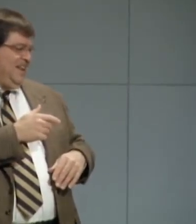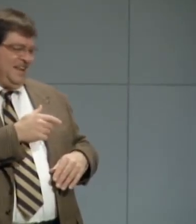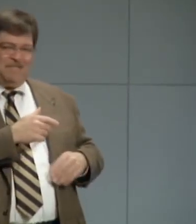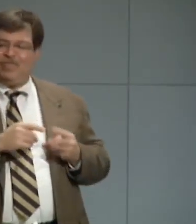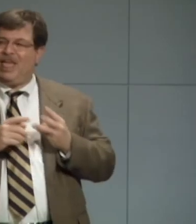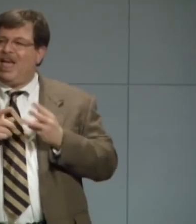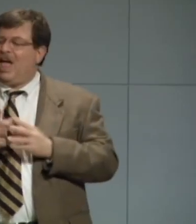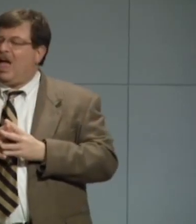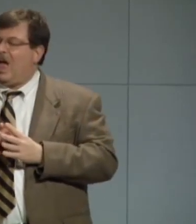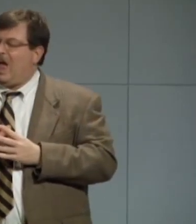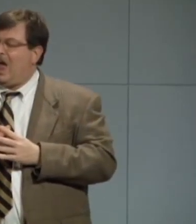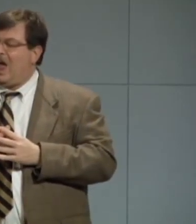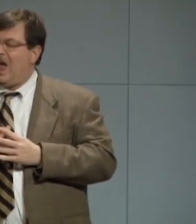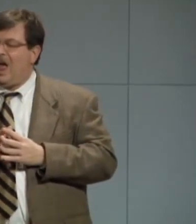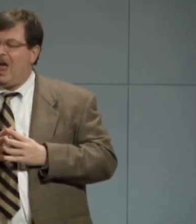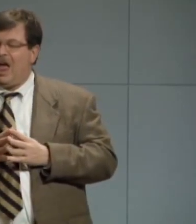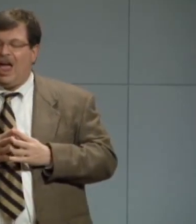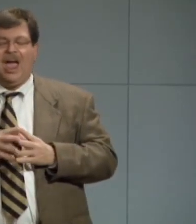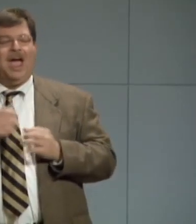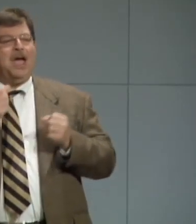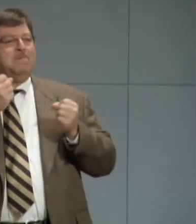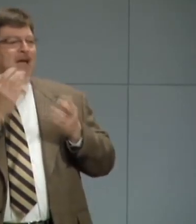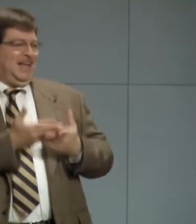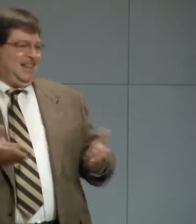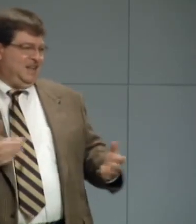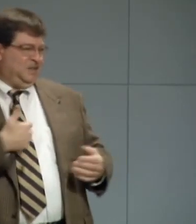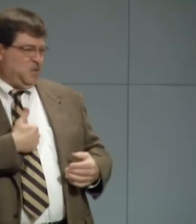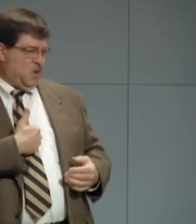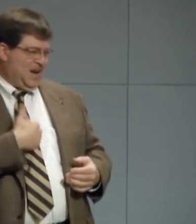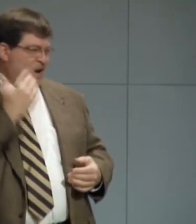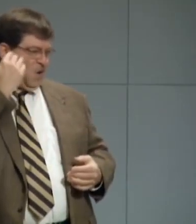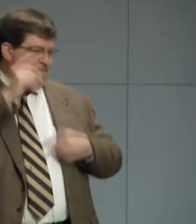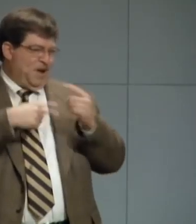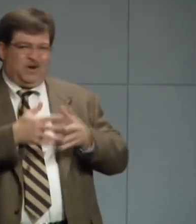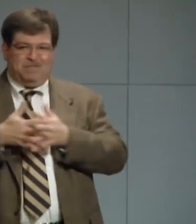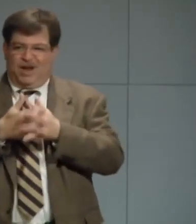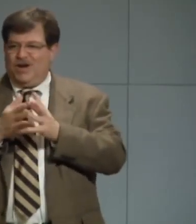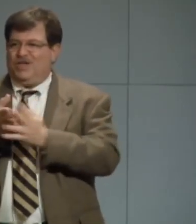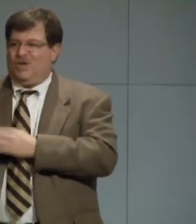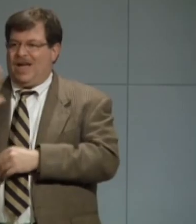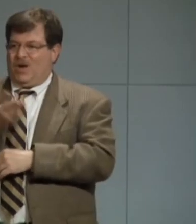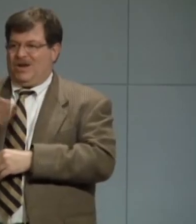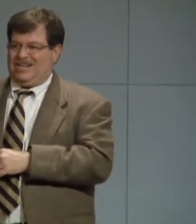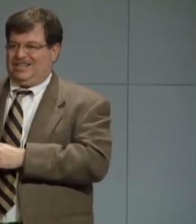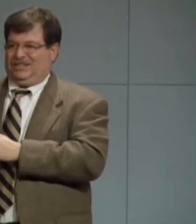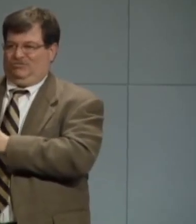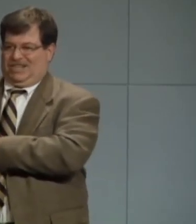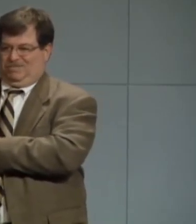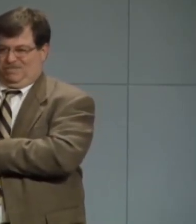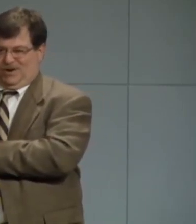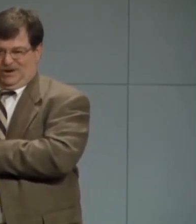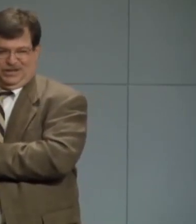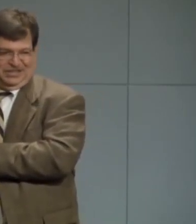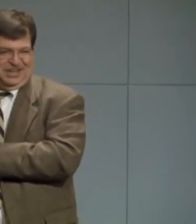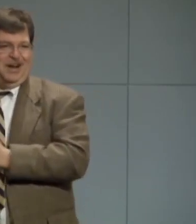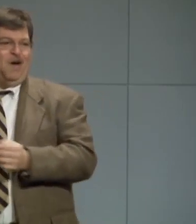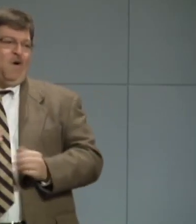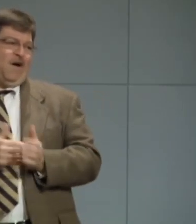Thank you. And if I could invite Dr. Weiner to the stage.